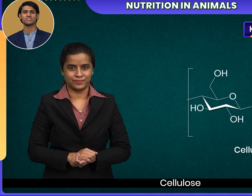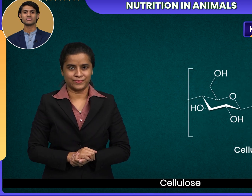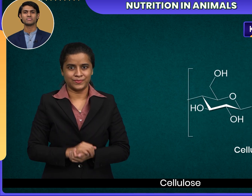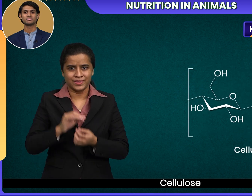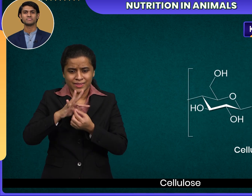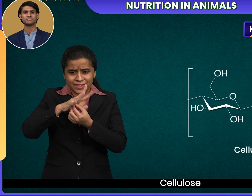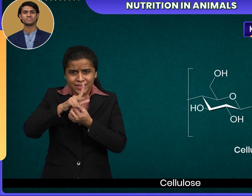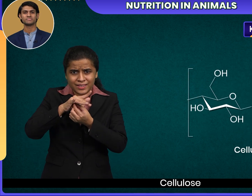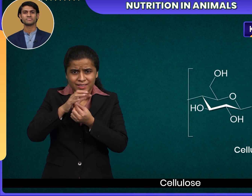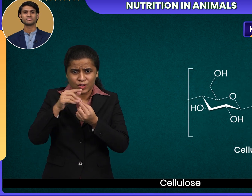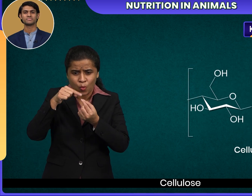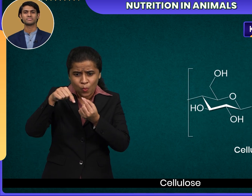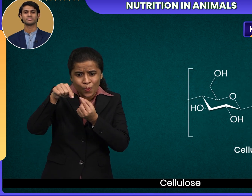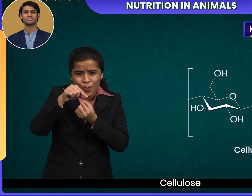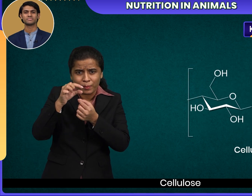cellulose,